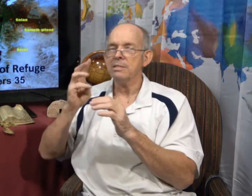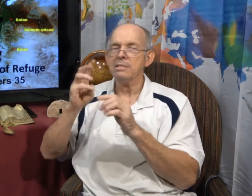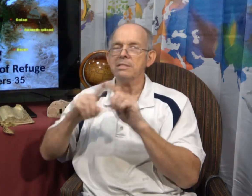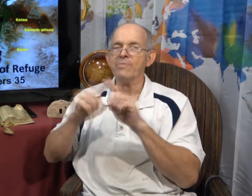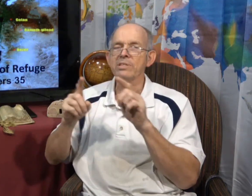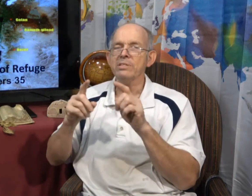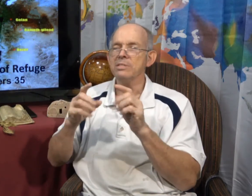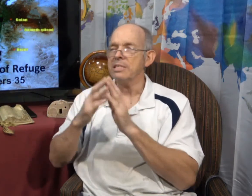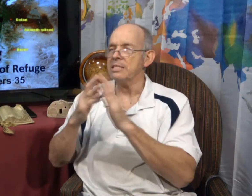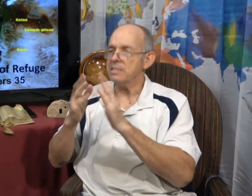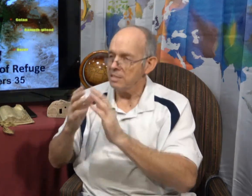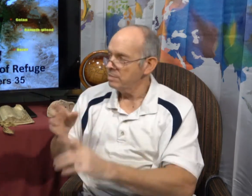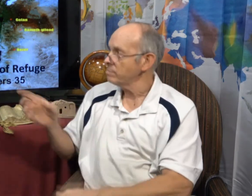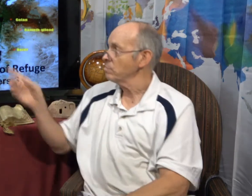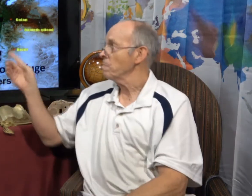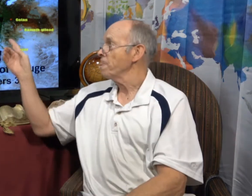Just chippy, chitty.